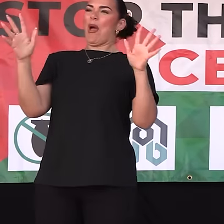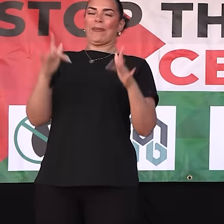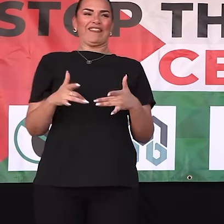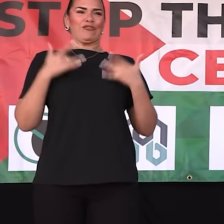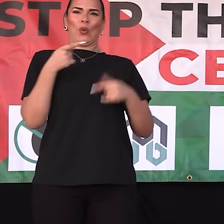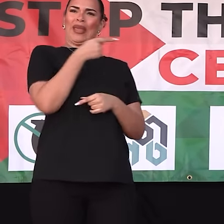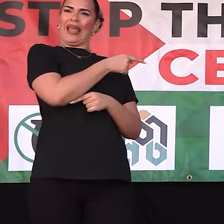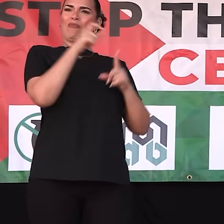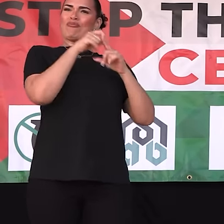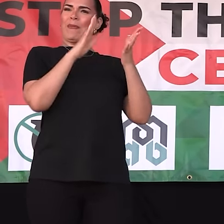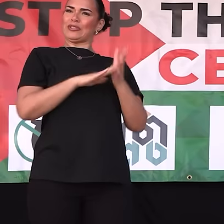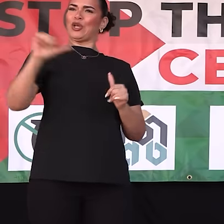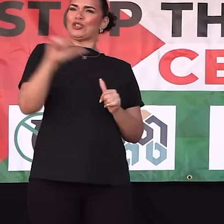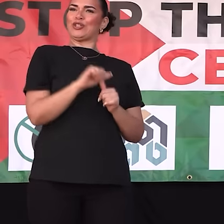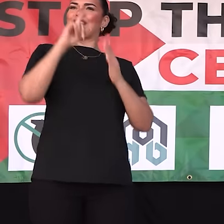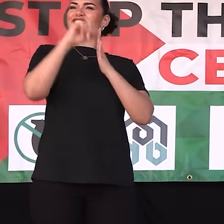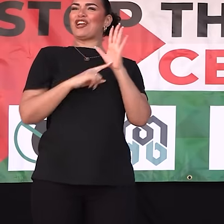Jeremy Corbyn.